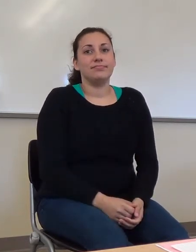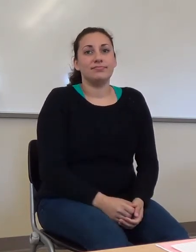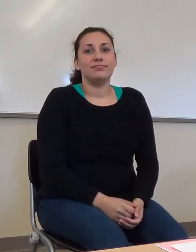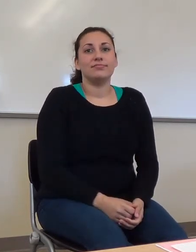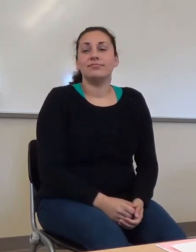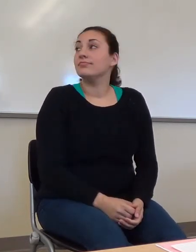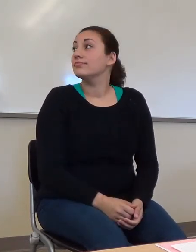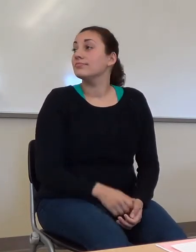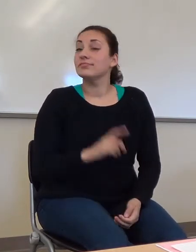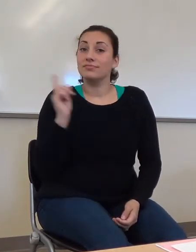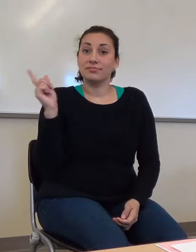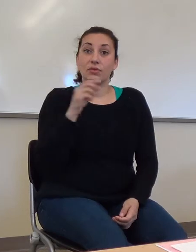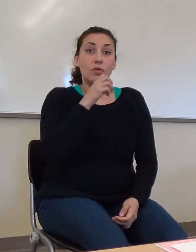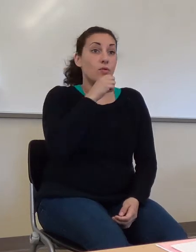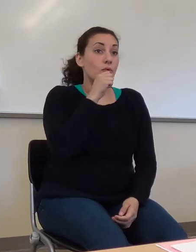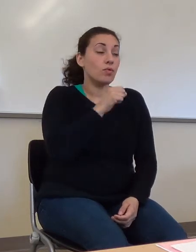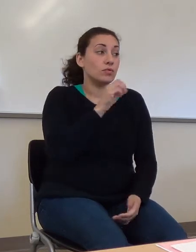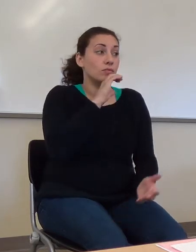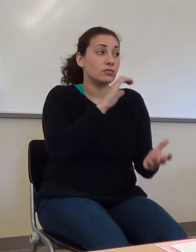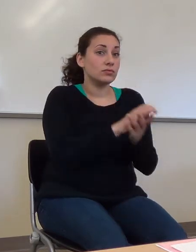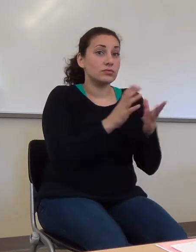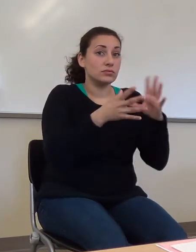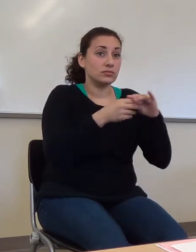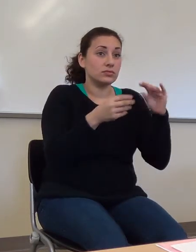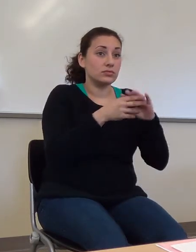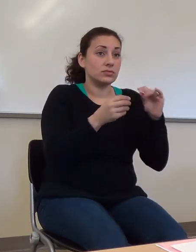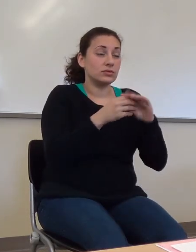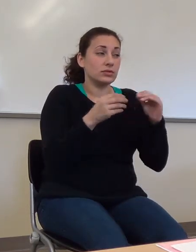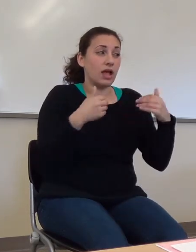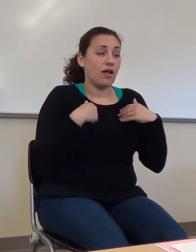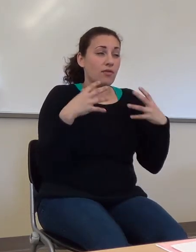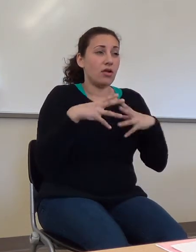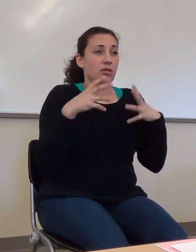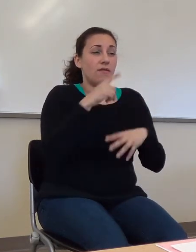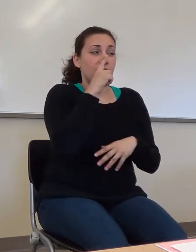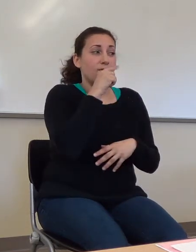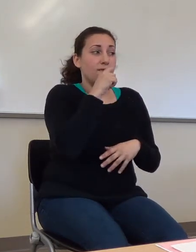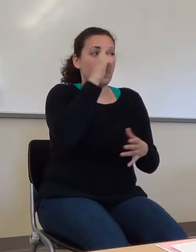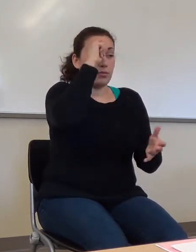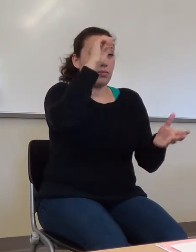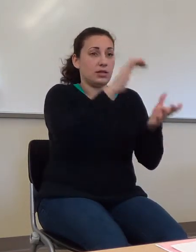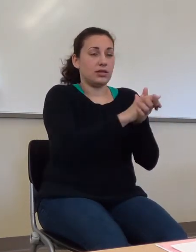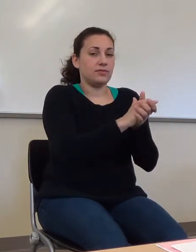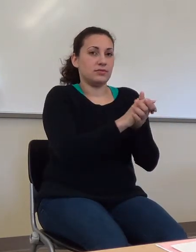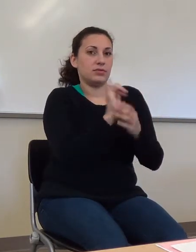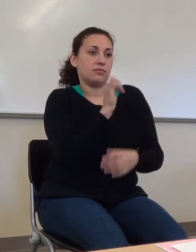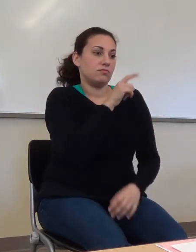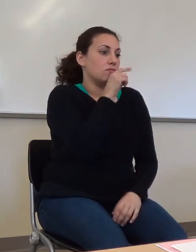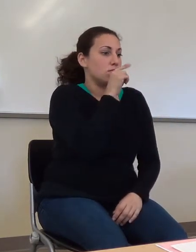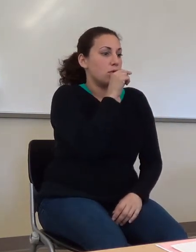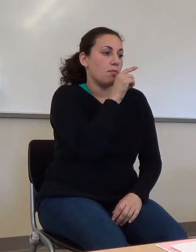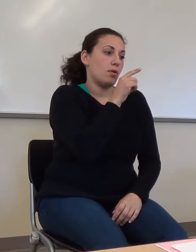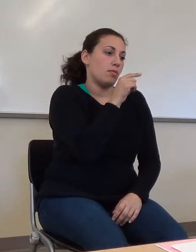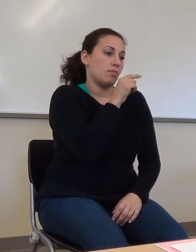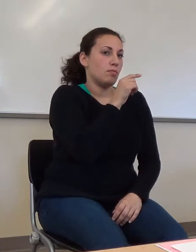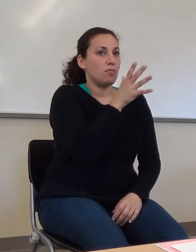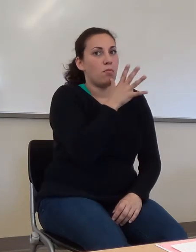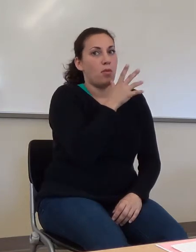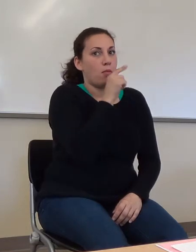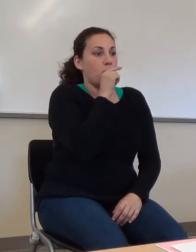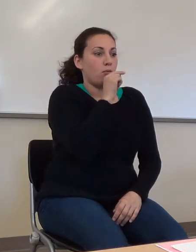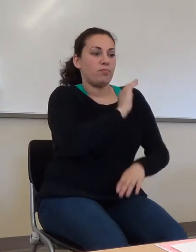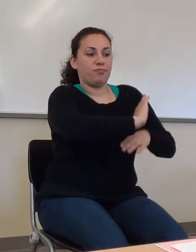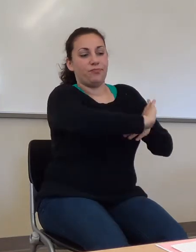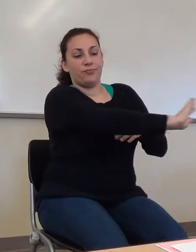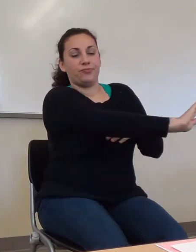the old wives' tales have a lot of fake superstitions, such as a mother bird will reject her hatchlings if they've been